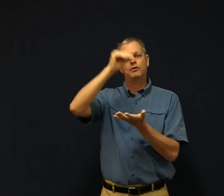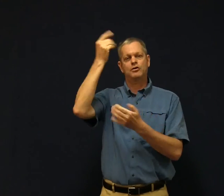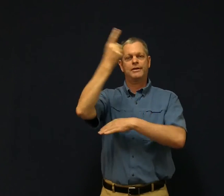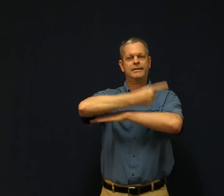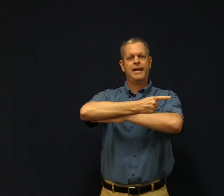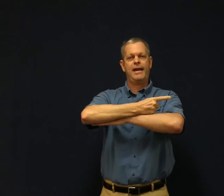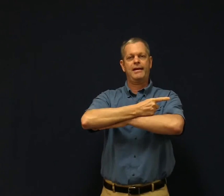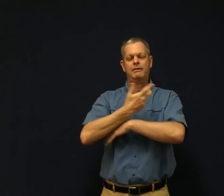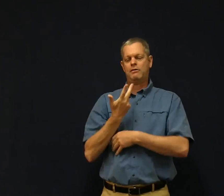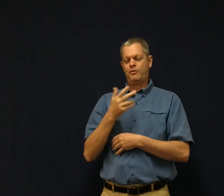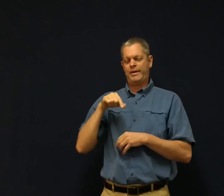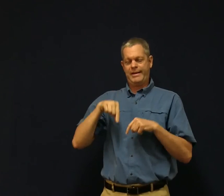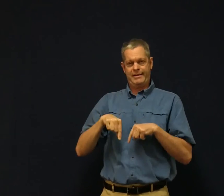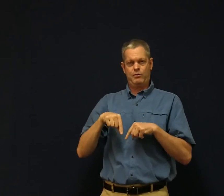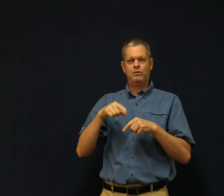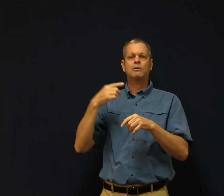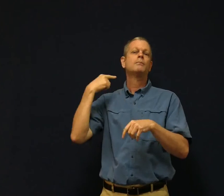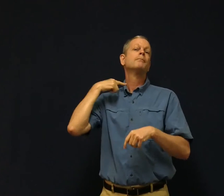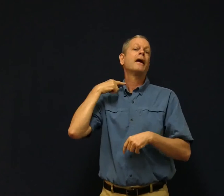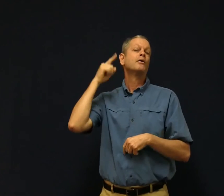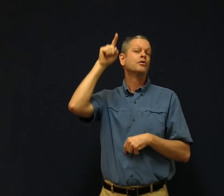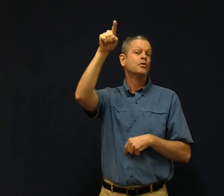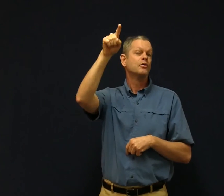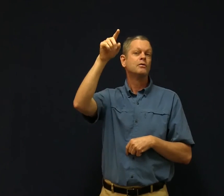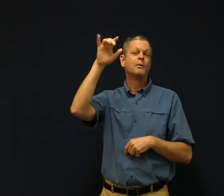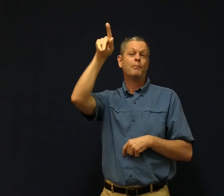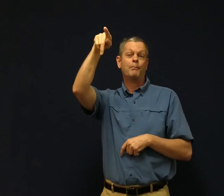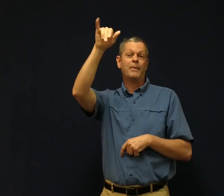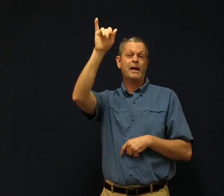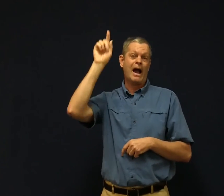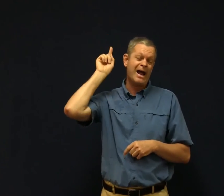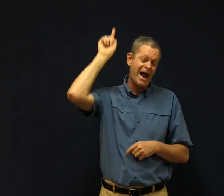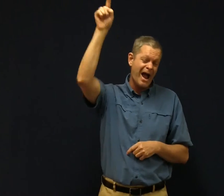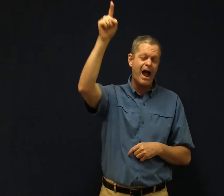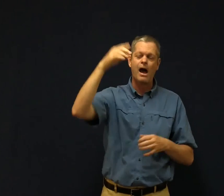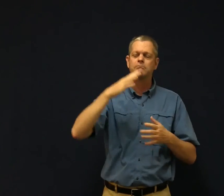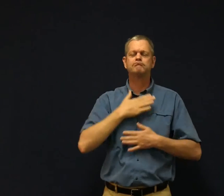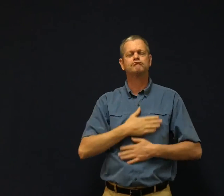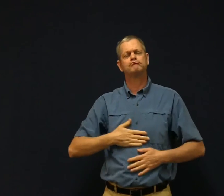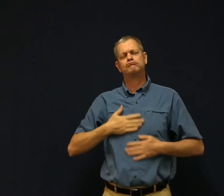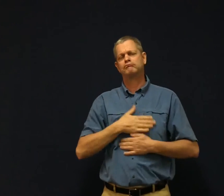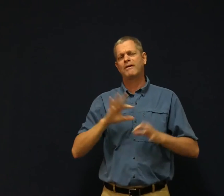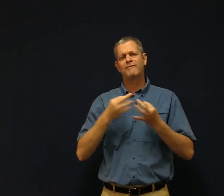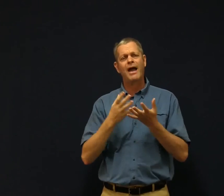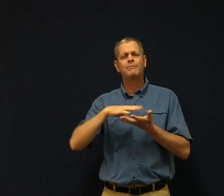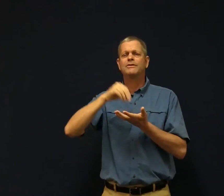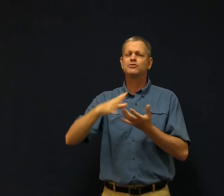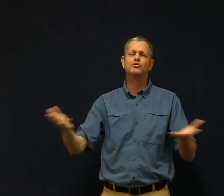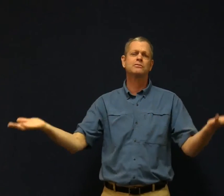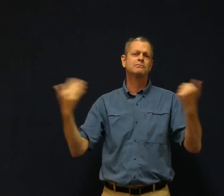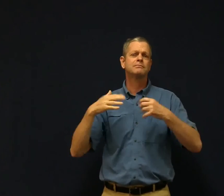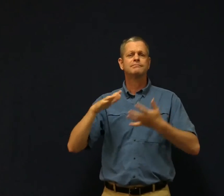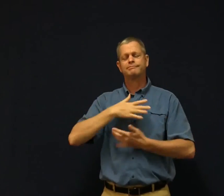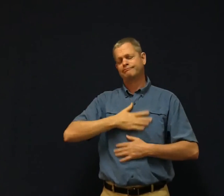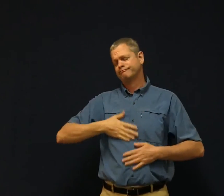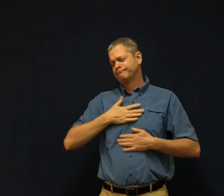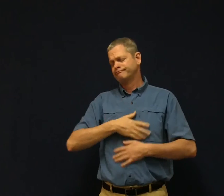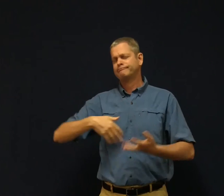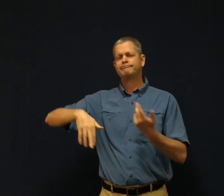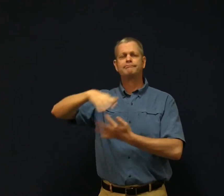year, we provide an activity, which is a family learning day. There's one in the Bangor area, Presque Isle, and one here at